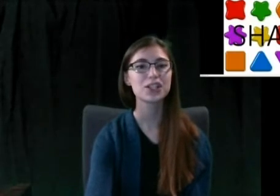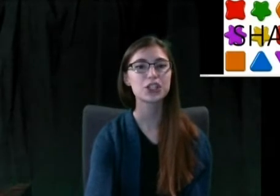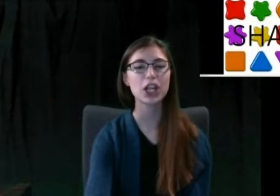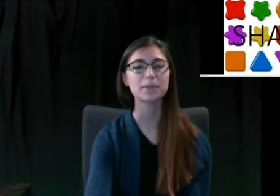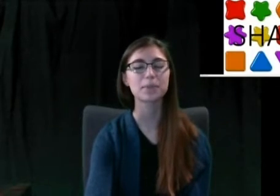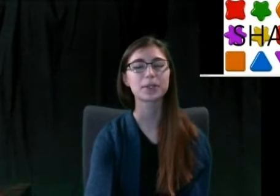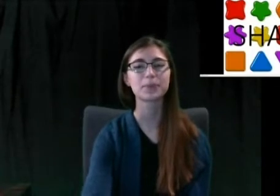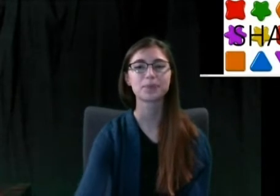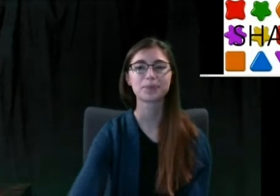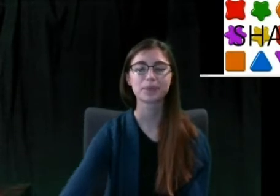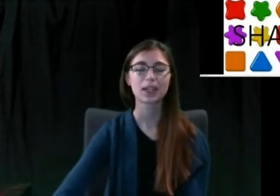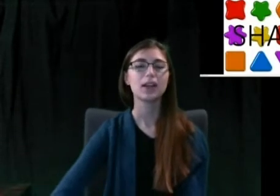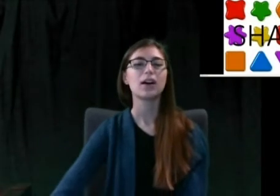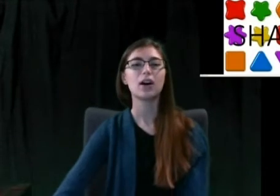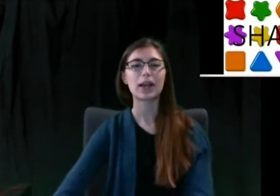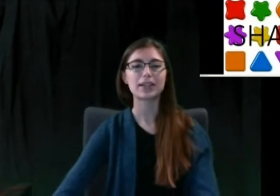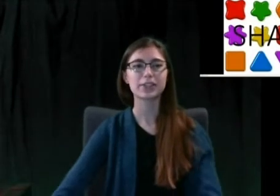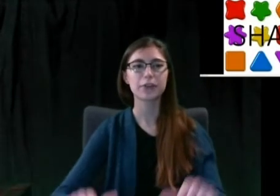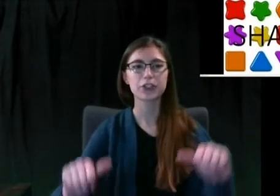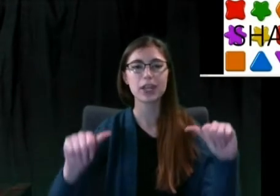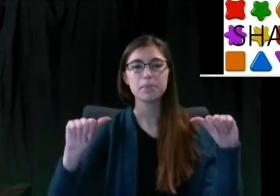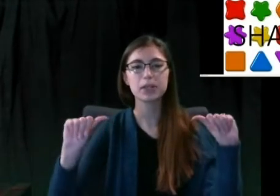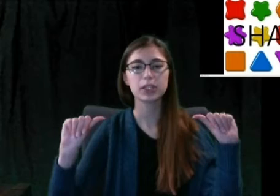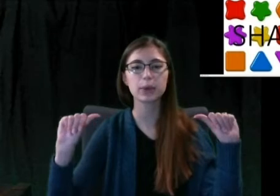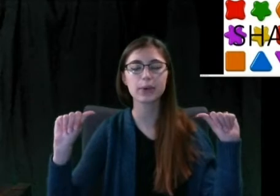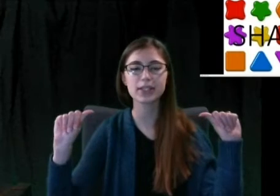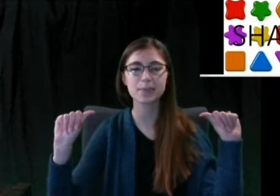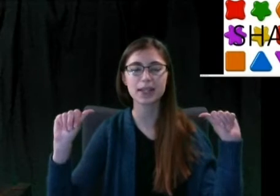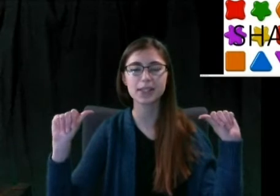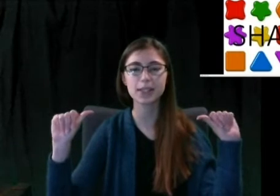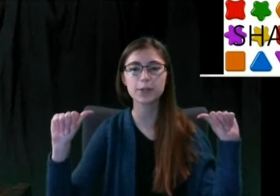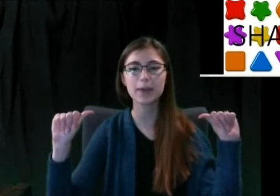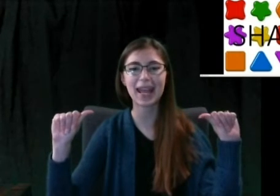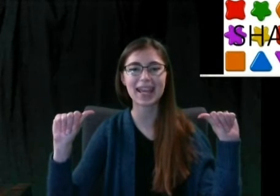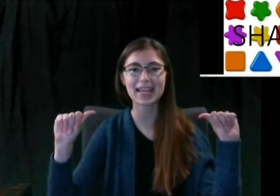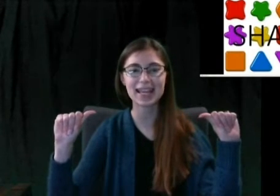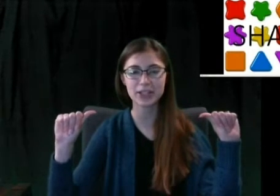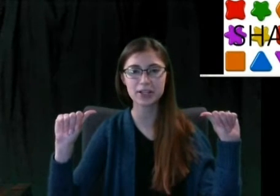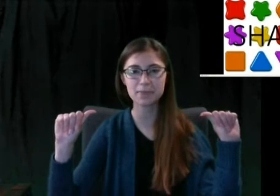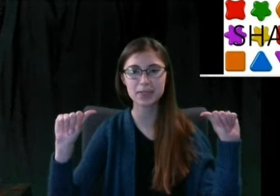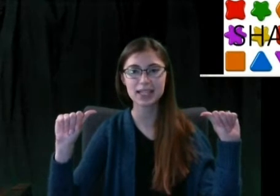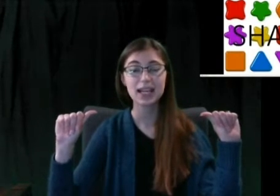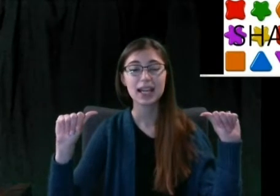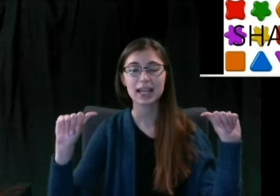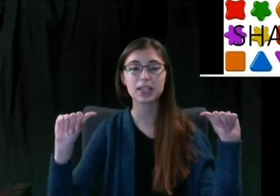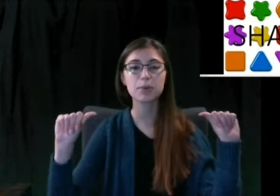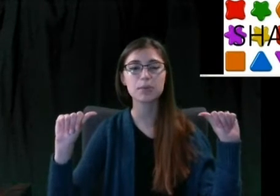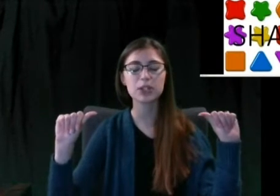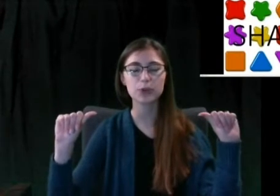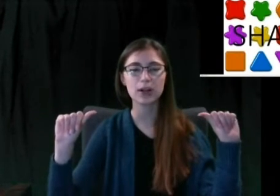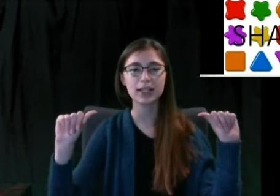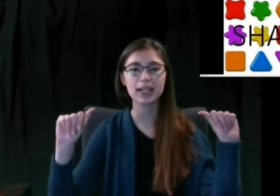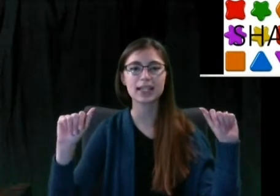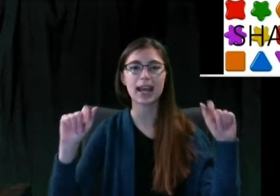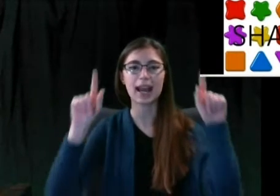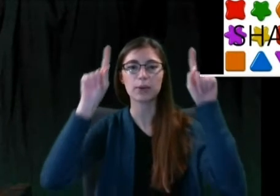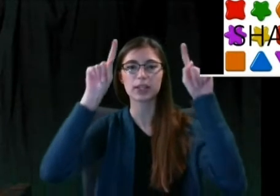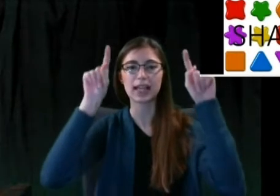Shape. All right, so for shape, you are going to make 2 A hand shapes, and you will be drawing an hourglass